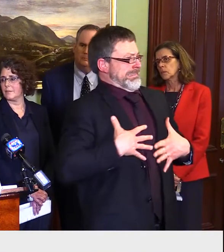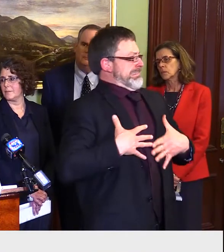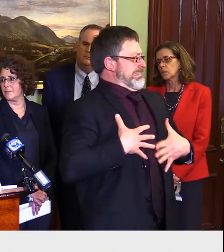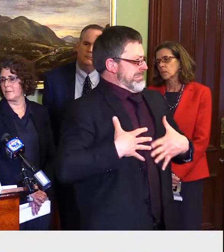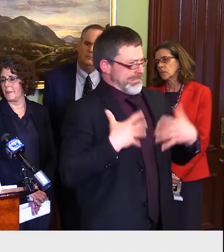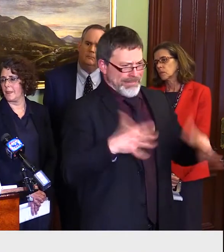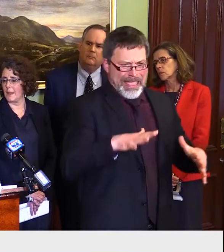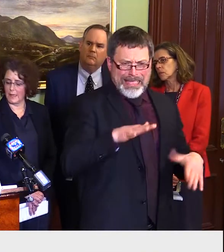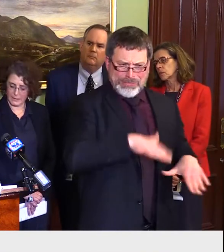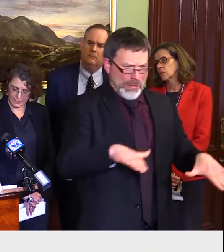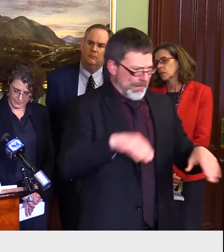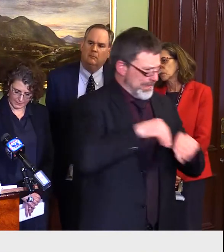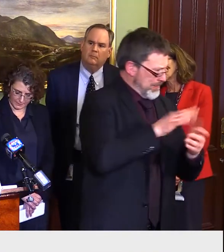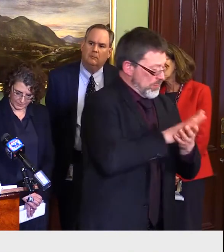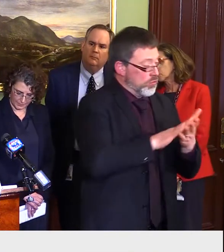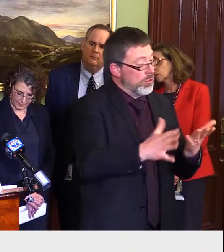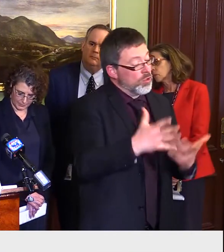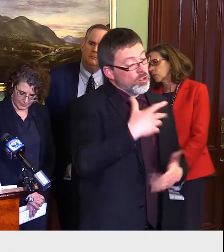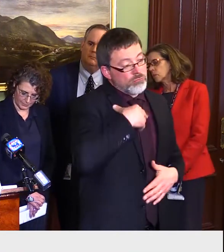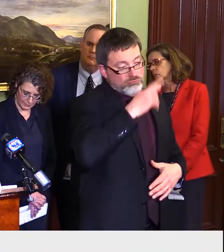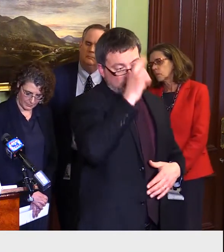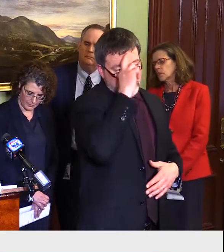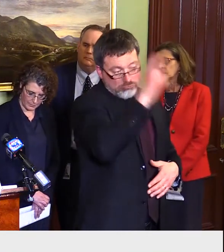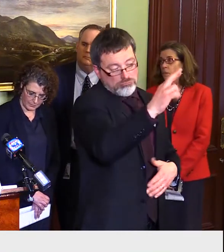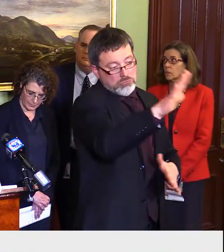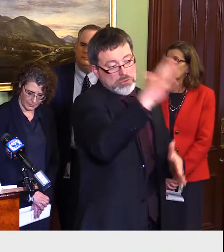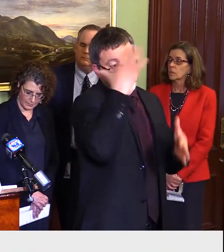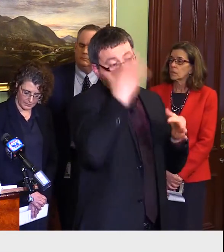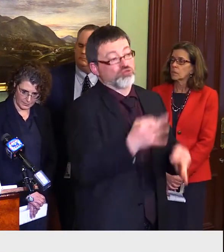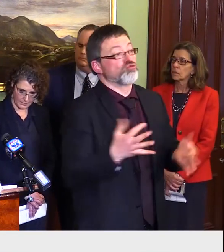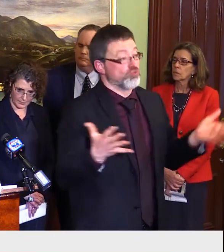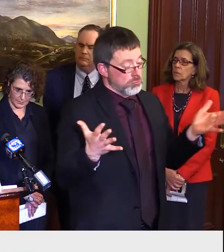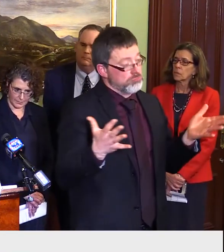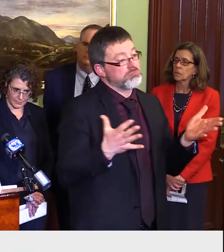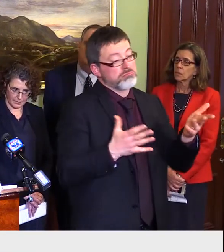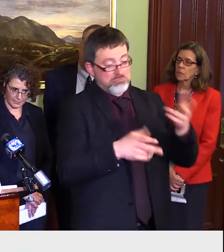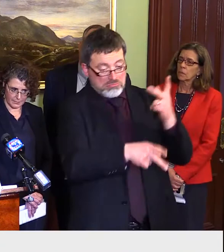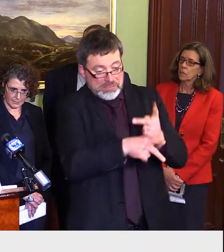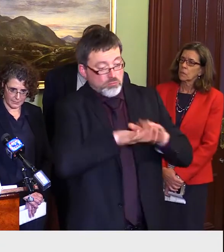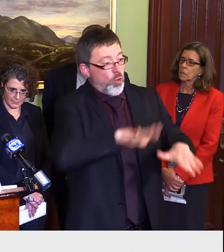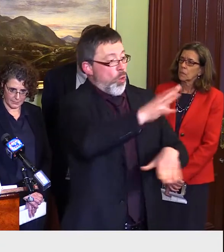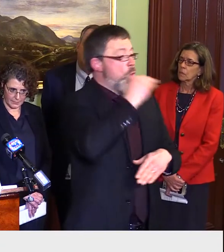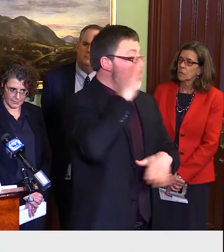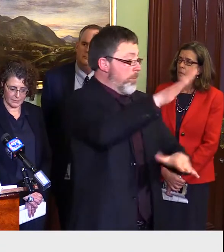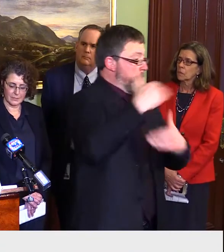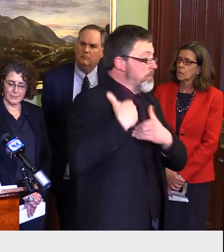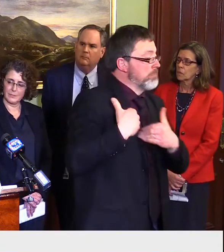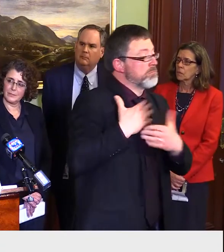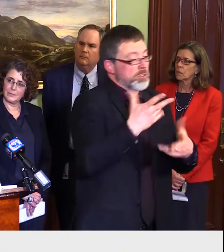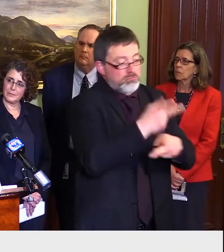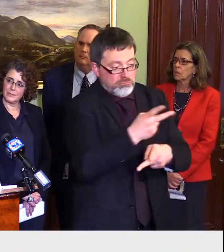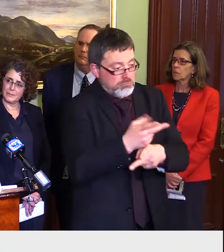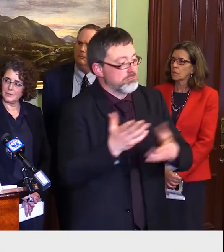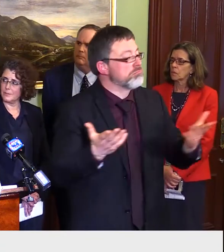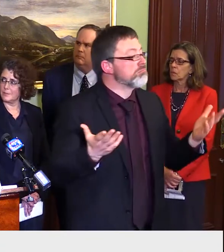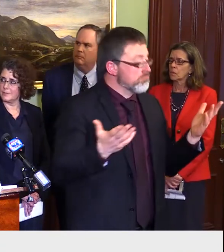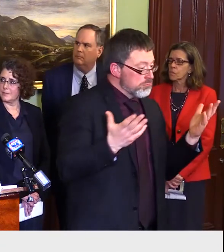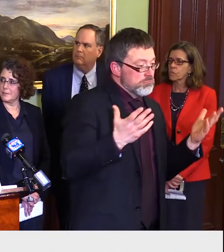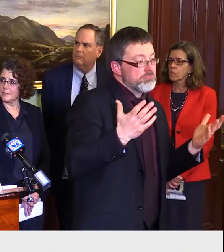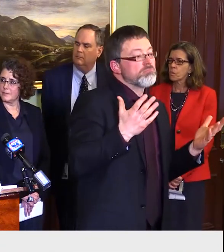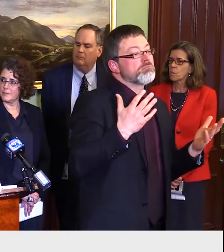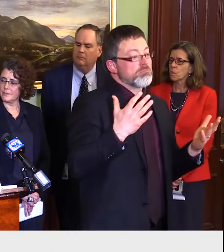point would the administration step in and say schools in this area of the state have to close? How serious would the outbreak have to get? Well, I'm not sure. I mean,